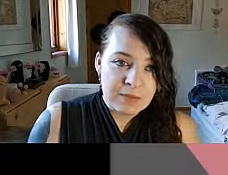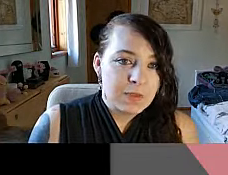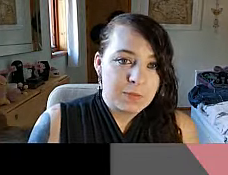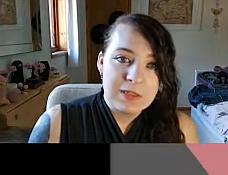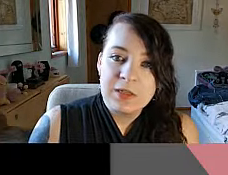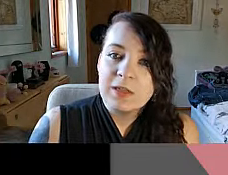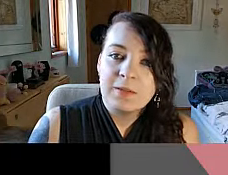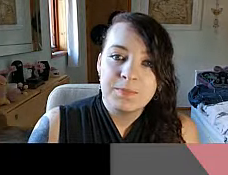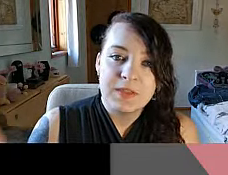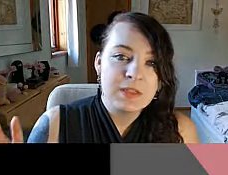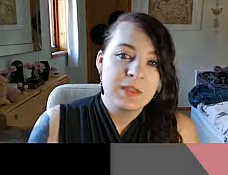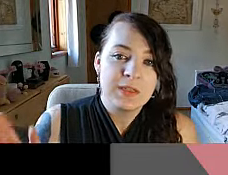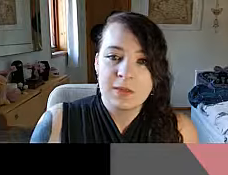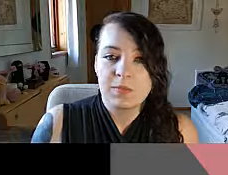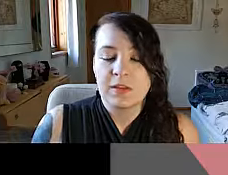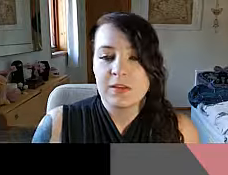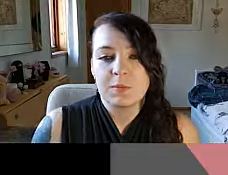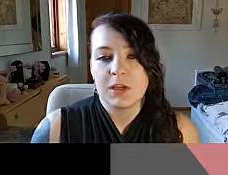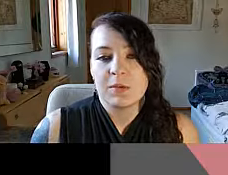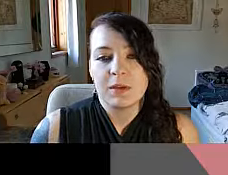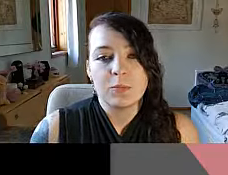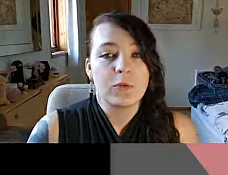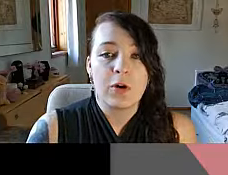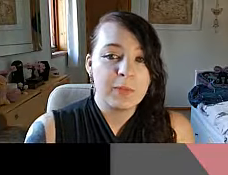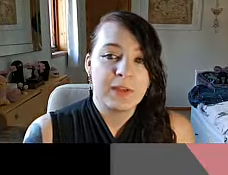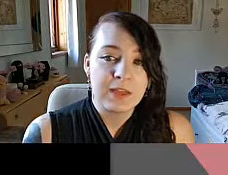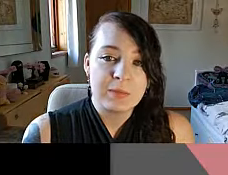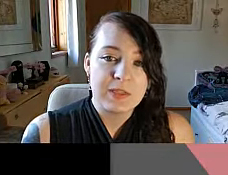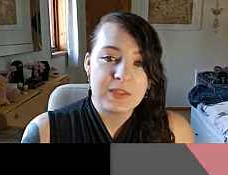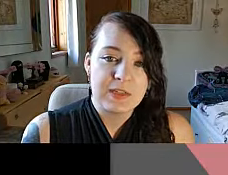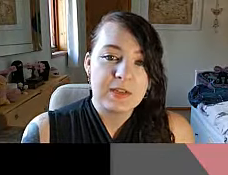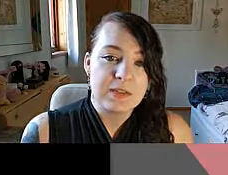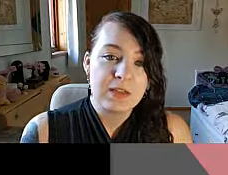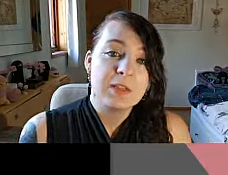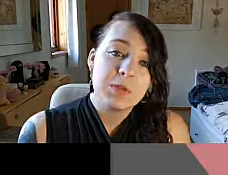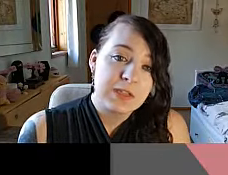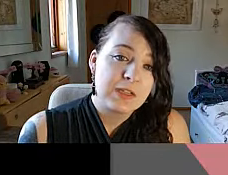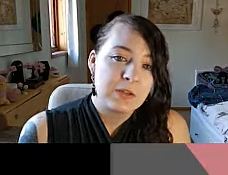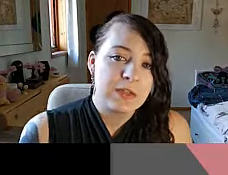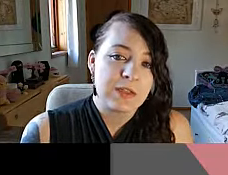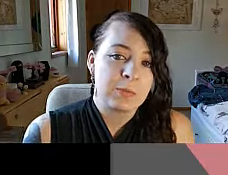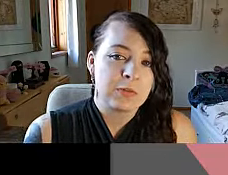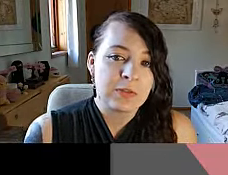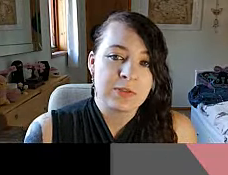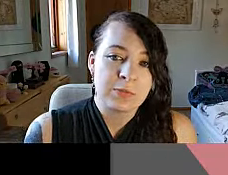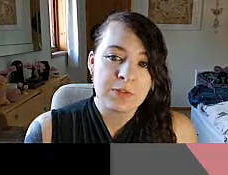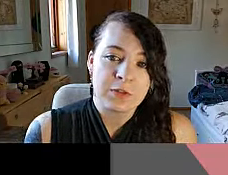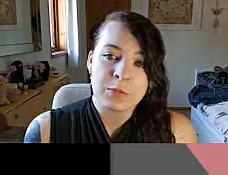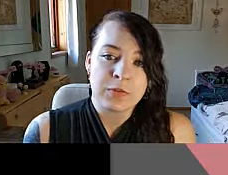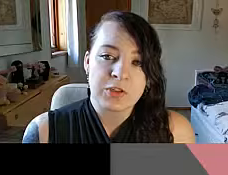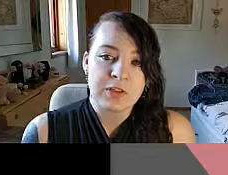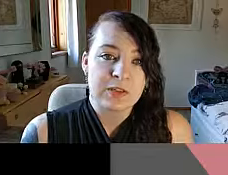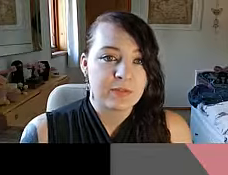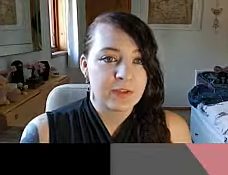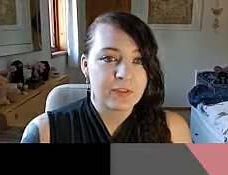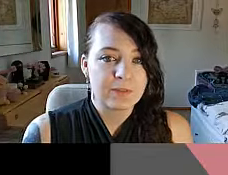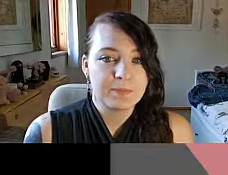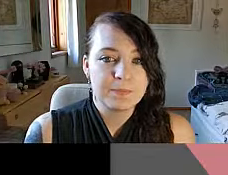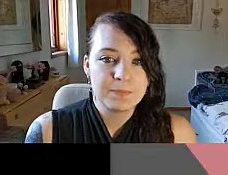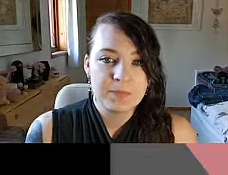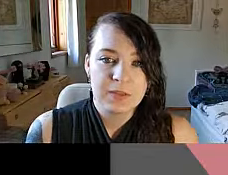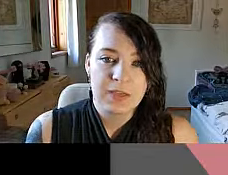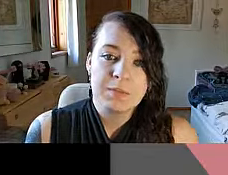Firstly, game speed. This is something that's becoming more common in games these days, and this particular example is from Star Wars Jedi